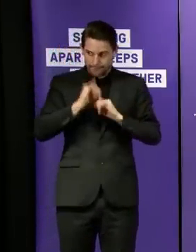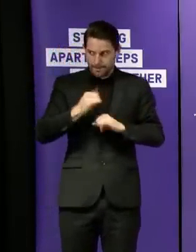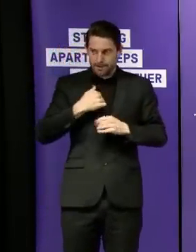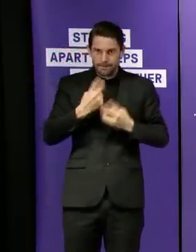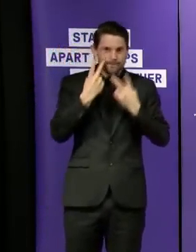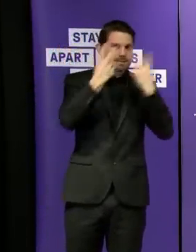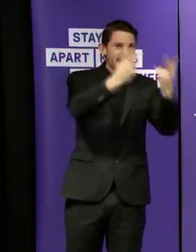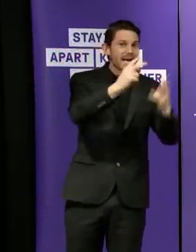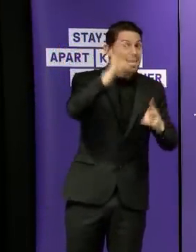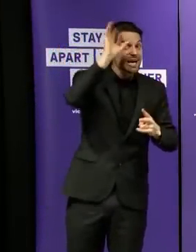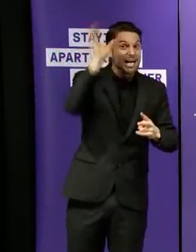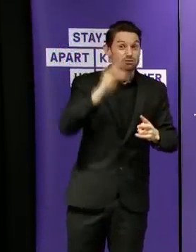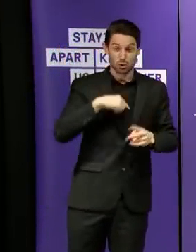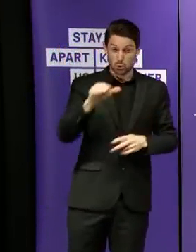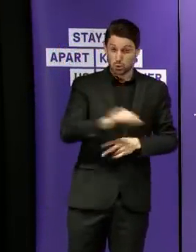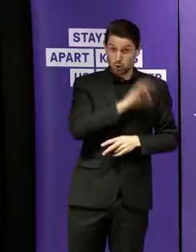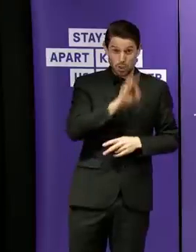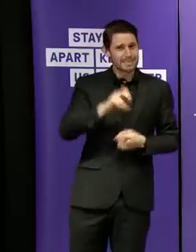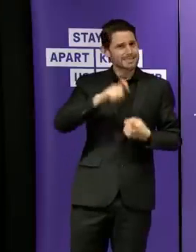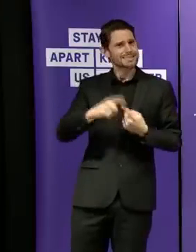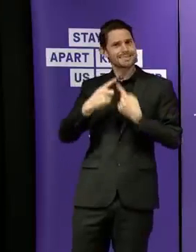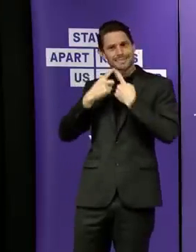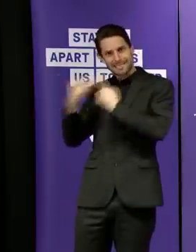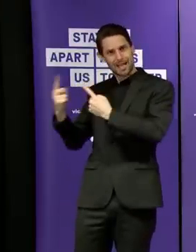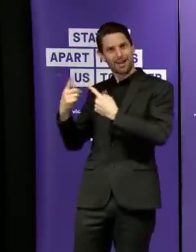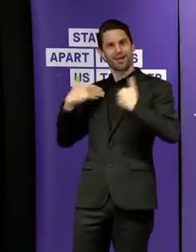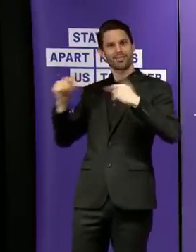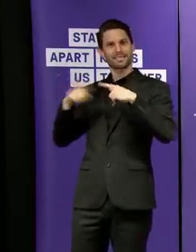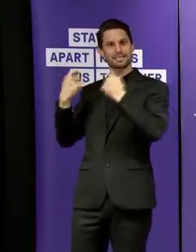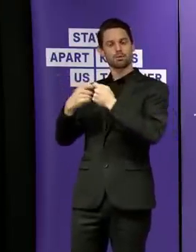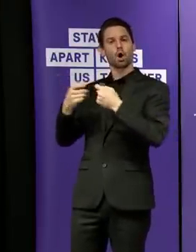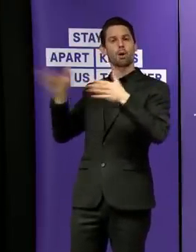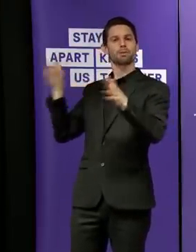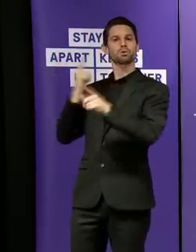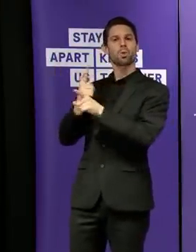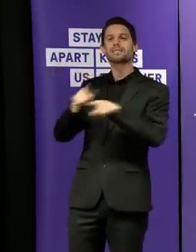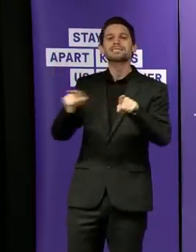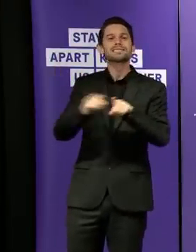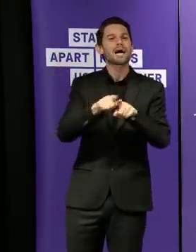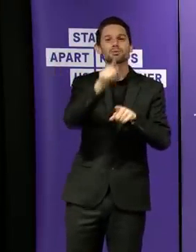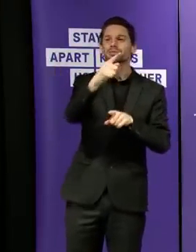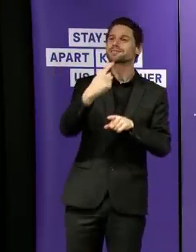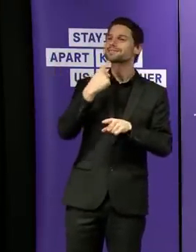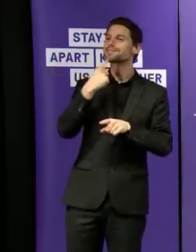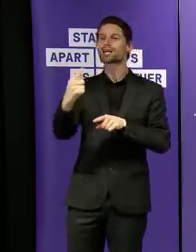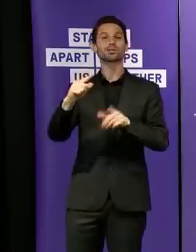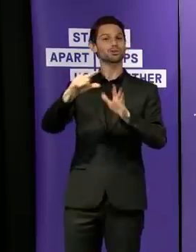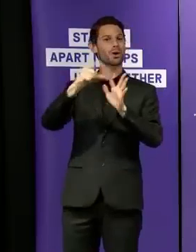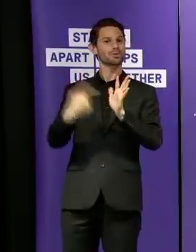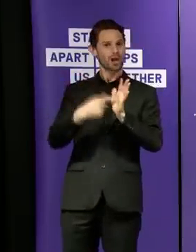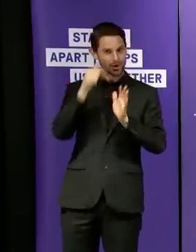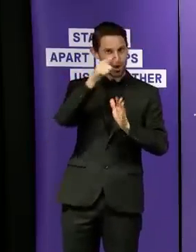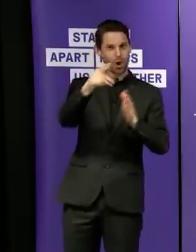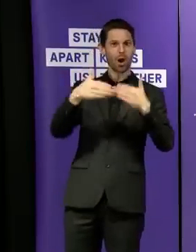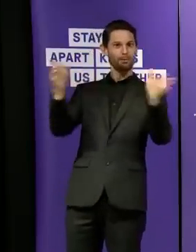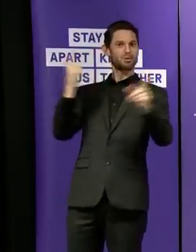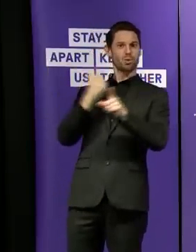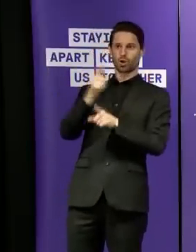there. It's very simple. It's like talking to your doctor. It'll go no further, but it'll allow